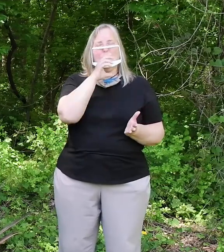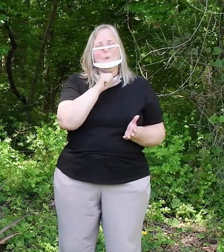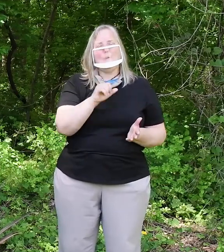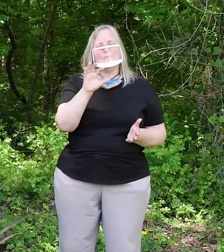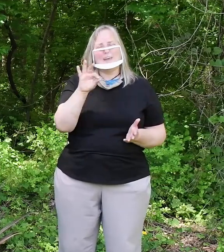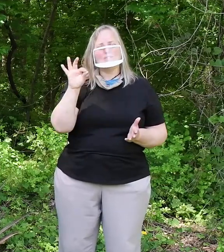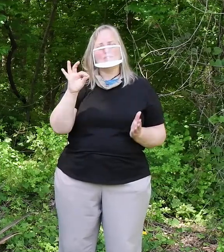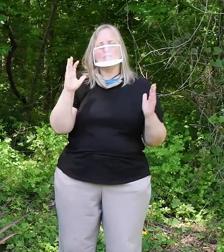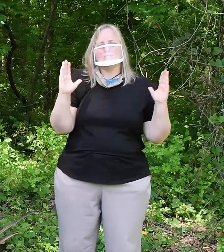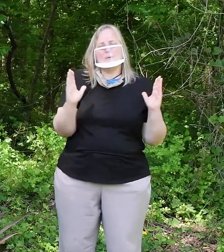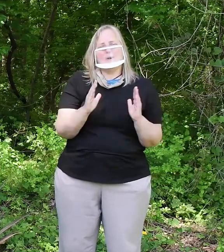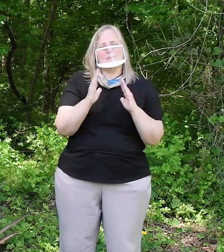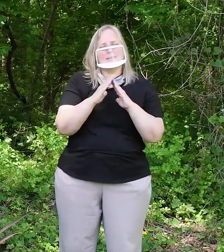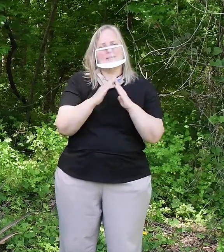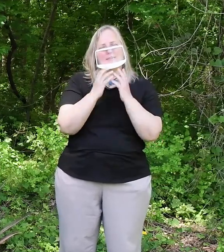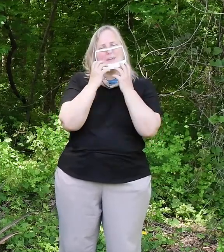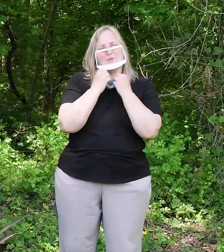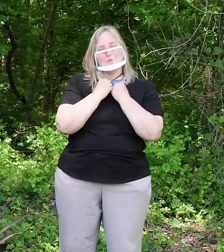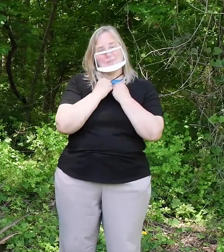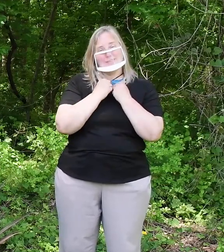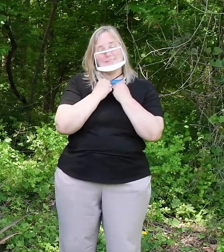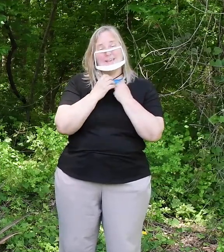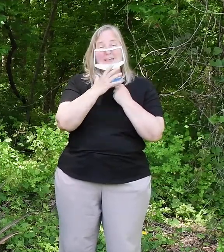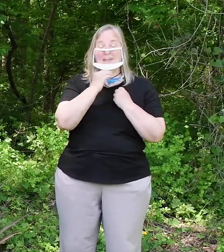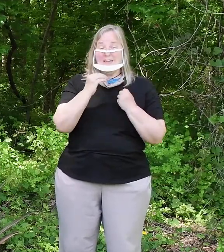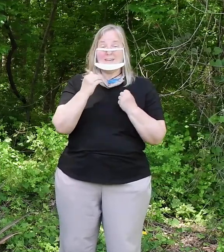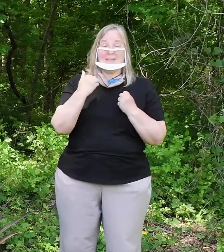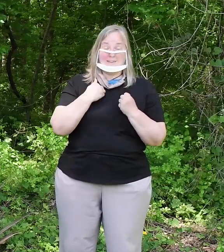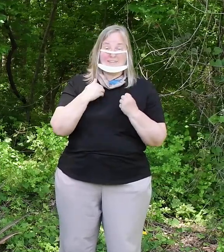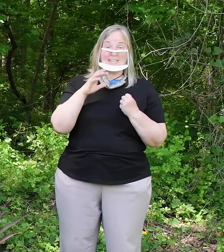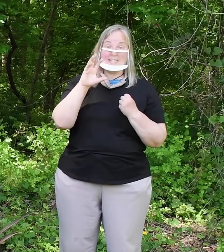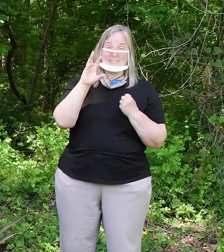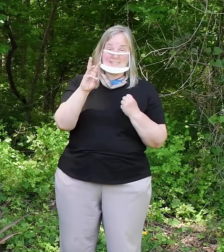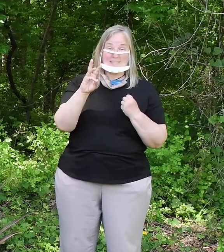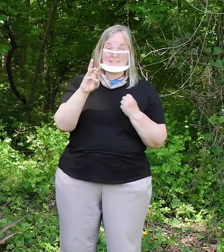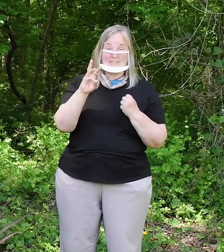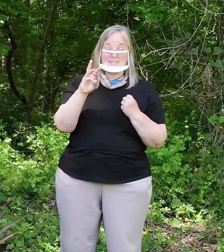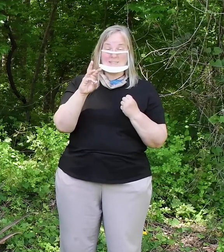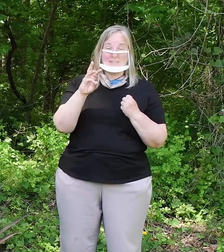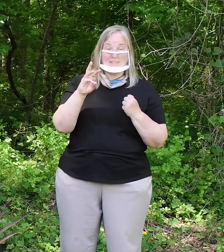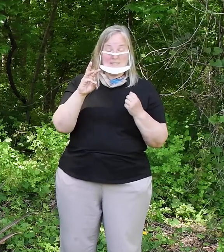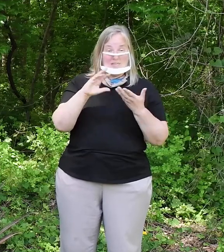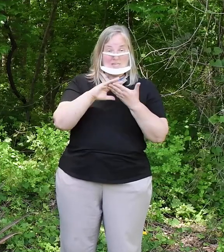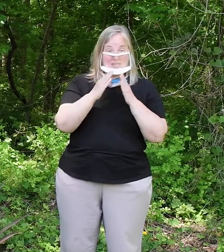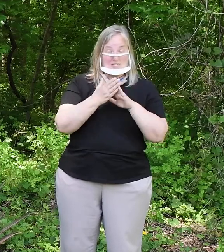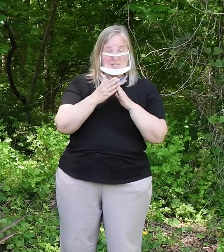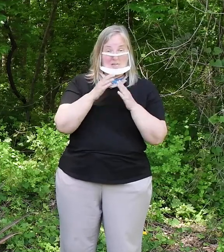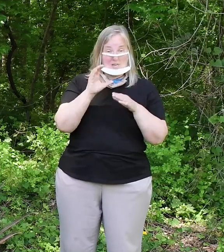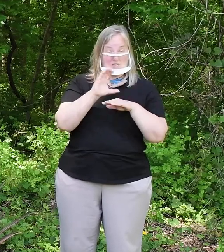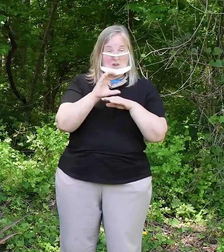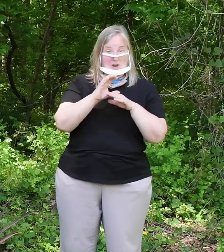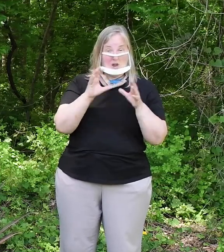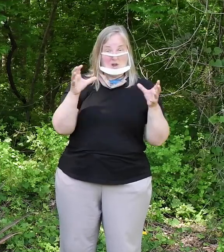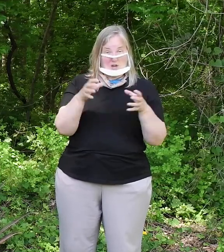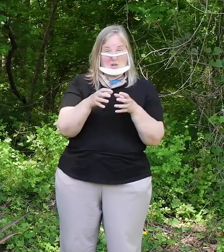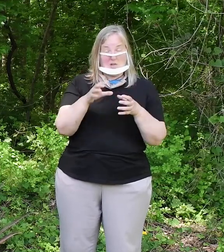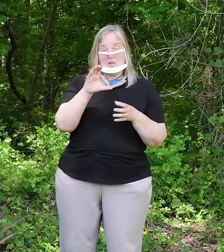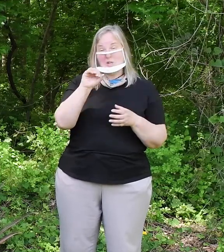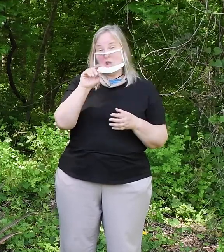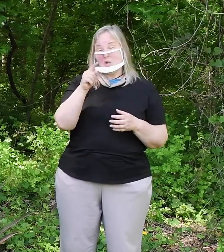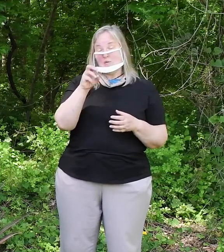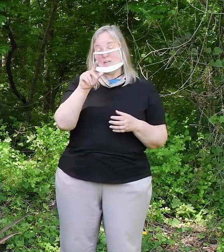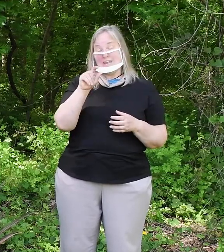old-fashioned small-town values and having 6 congregations in such a small area. But whatever the